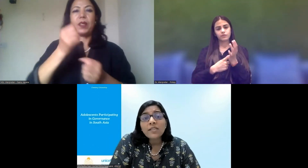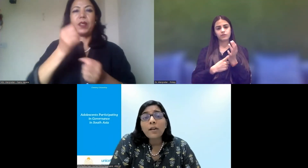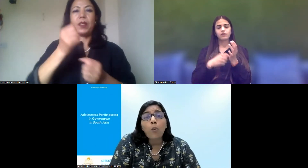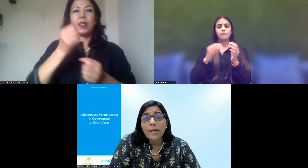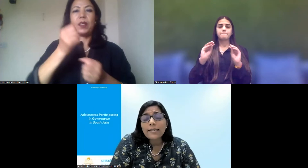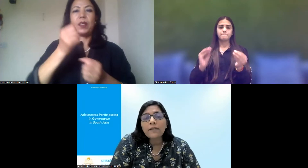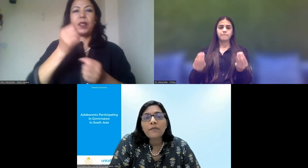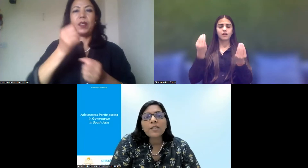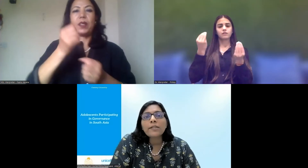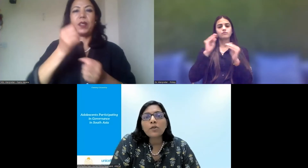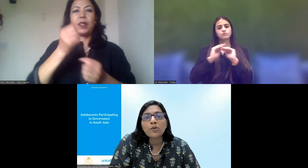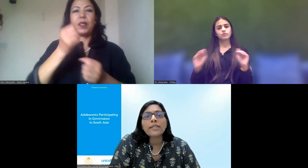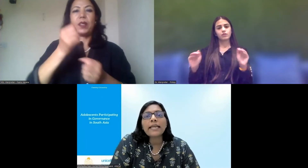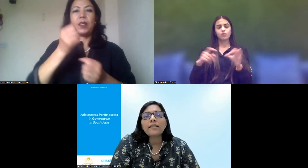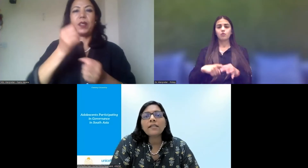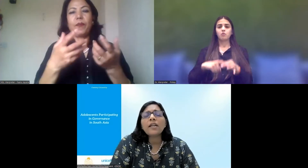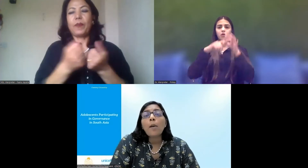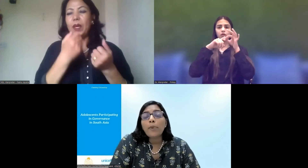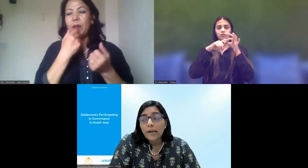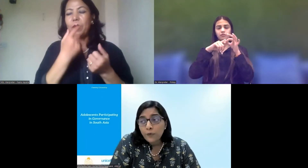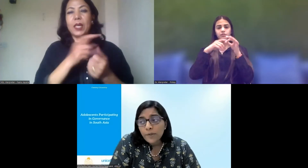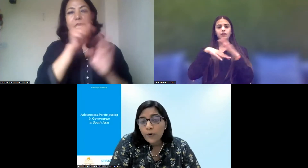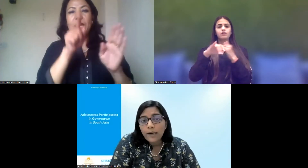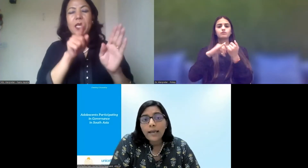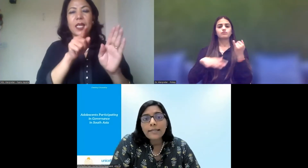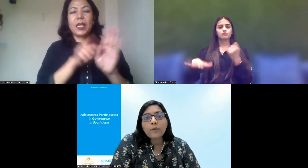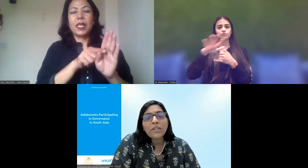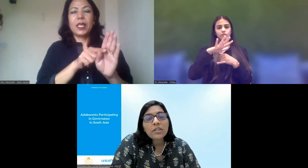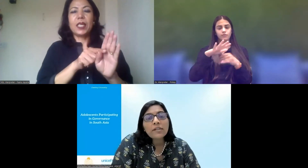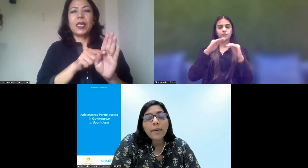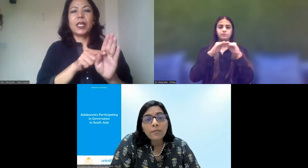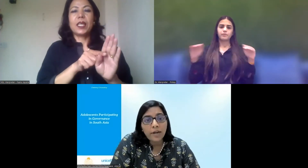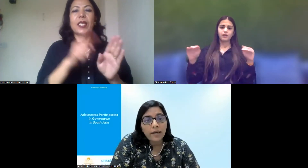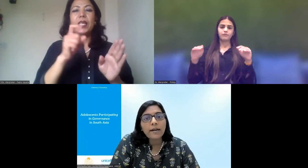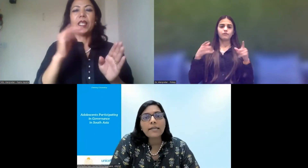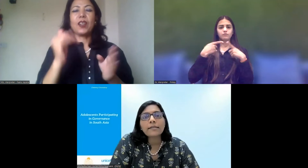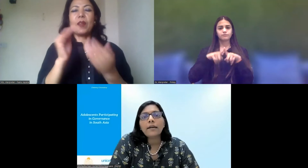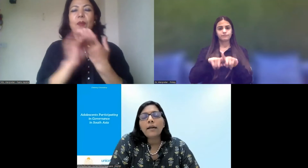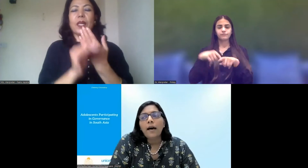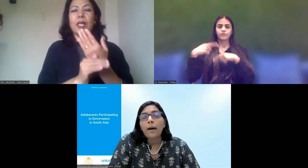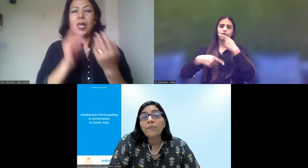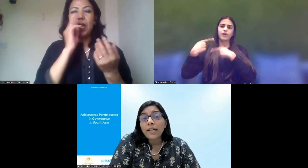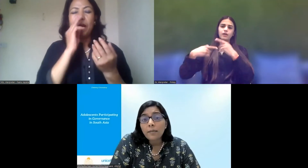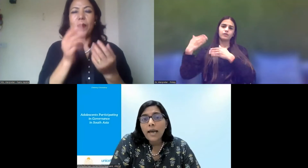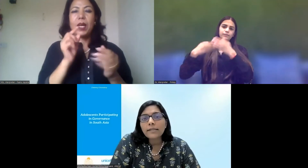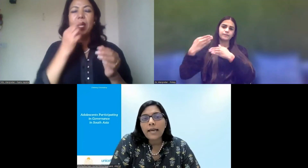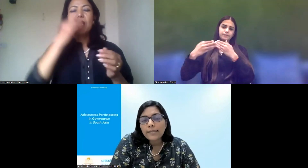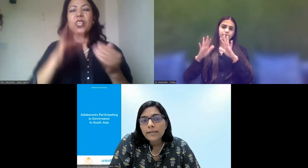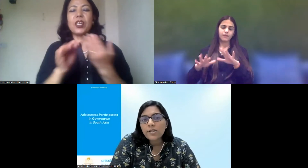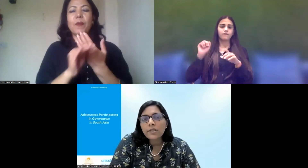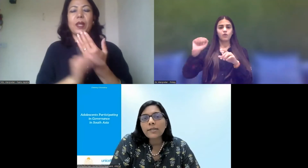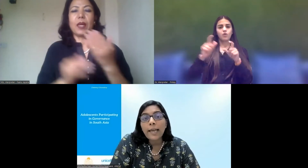Villages made qualitative investments on social sectors. Platforms for engaging with children became regularized. Their demands,